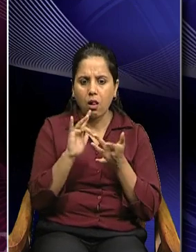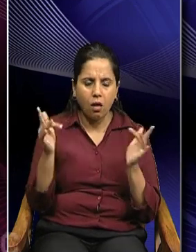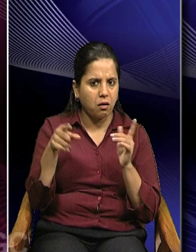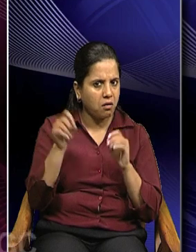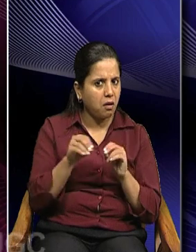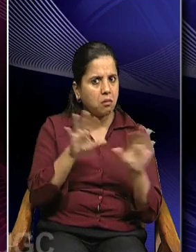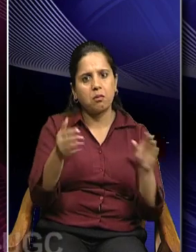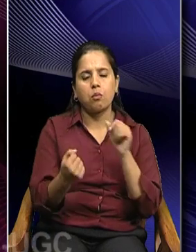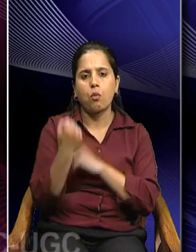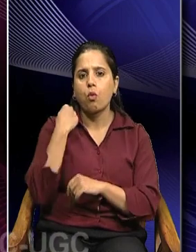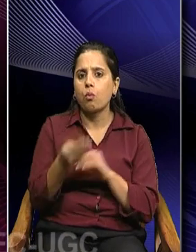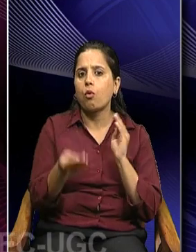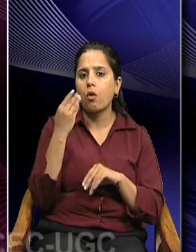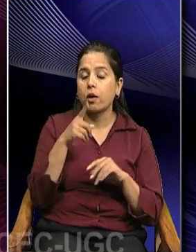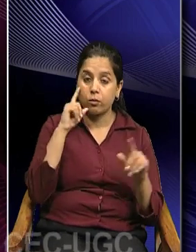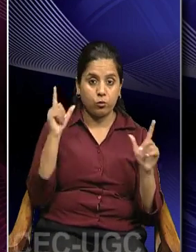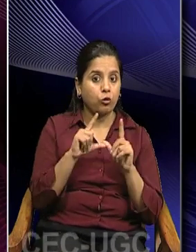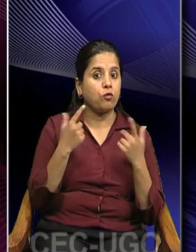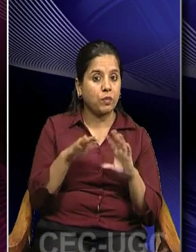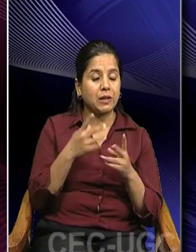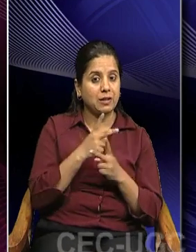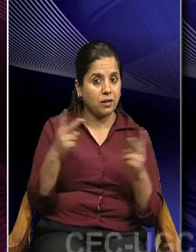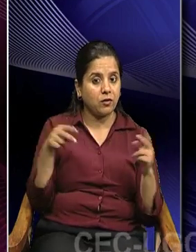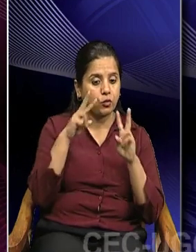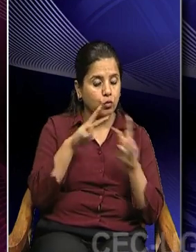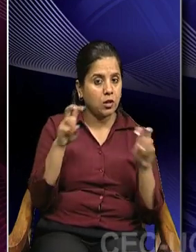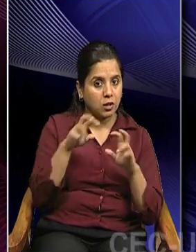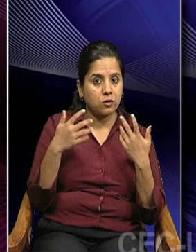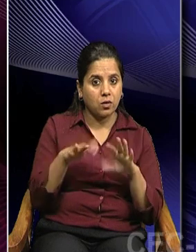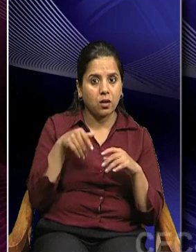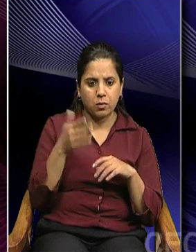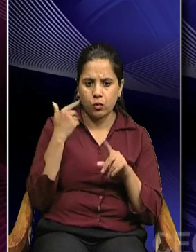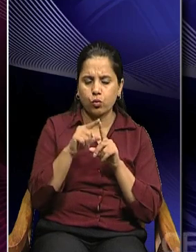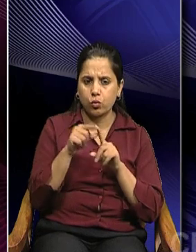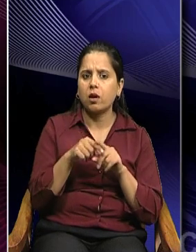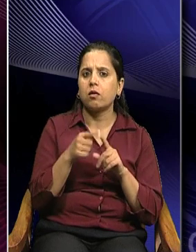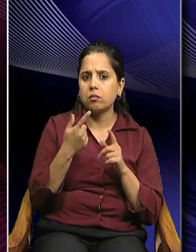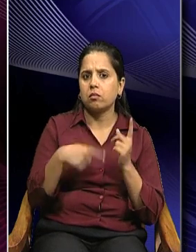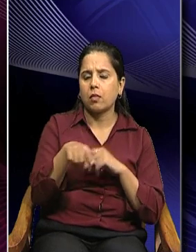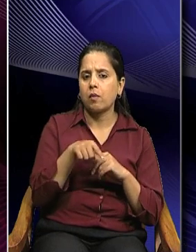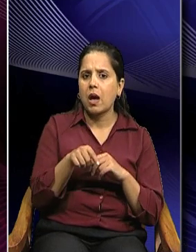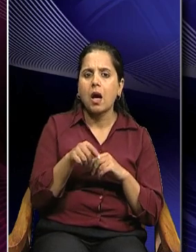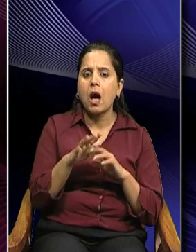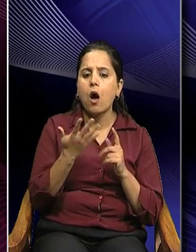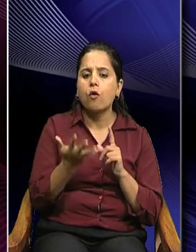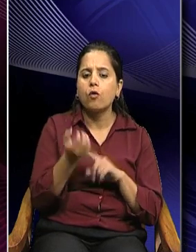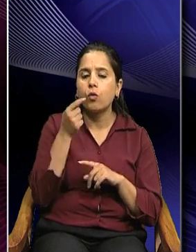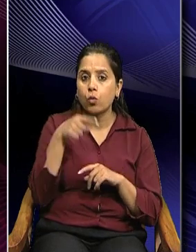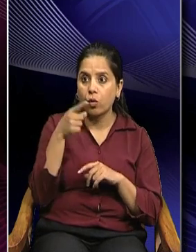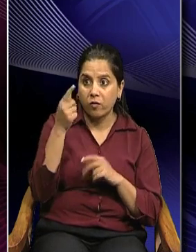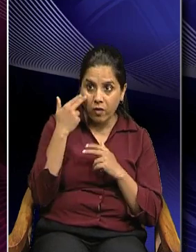it is proven by the different researches which has been conducted. Now question is how to find the most